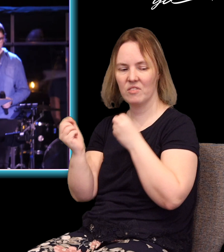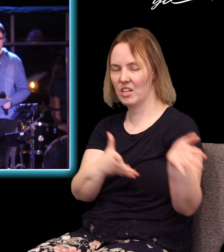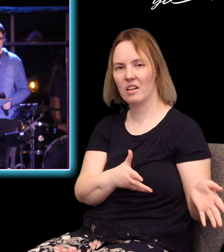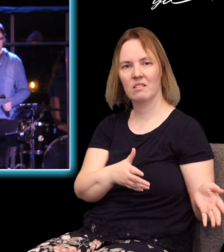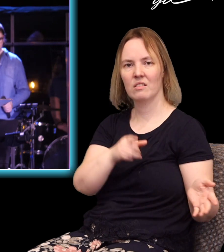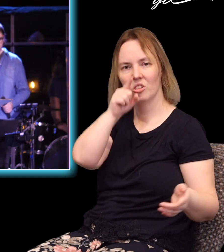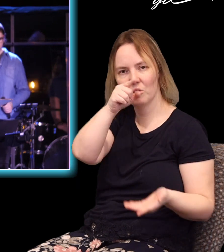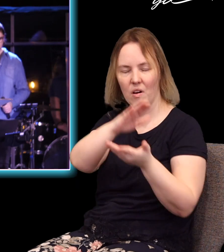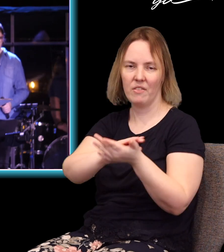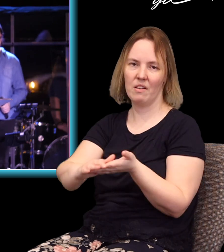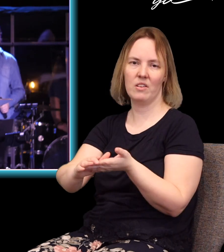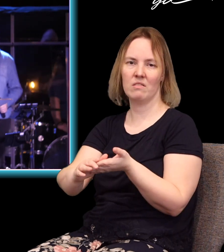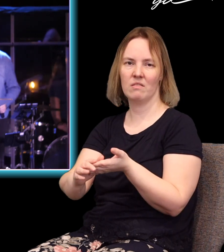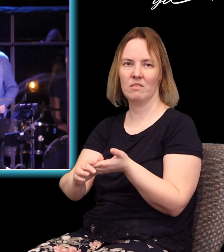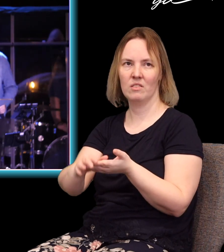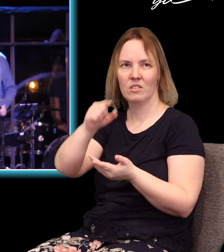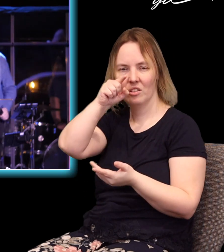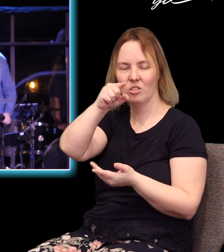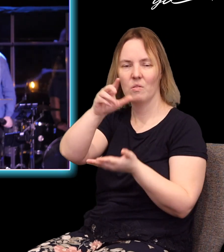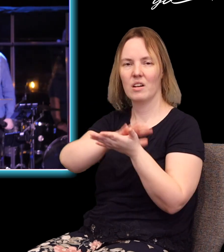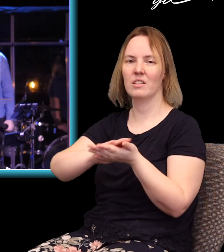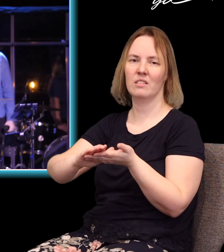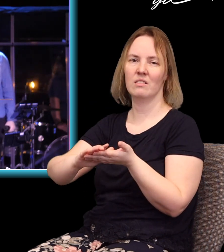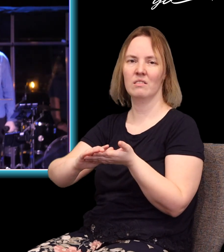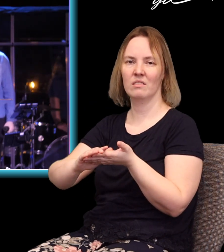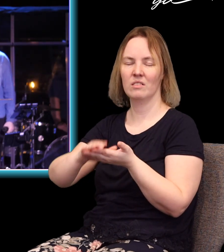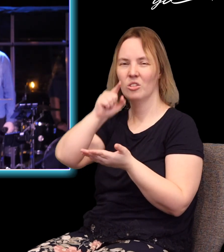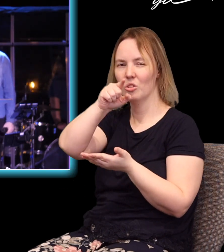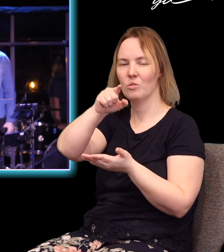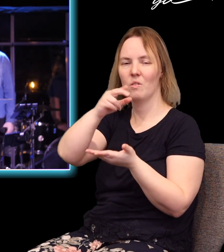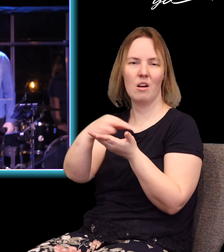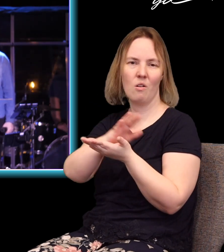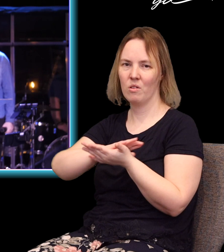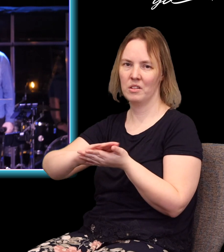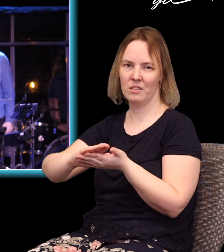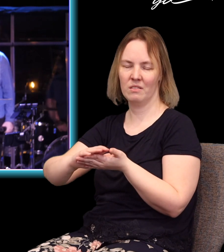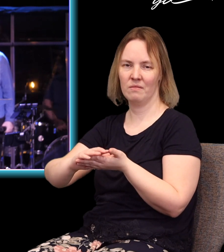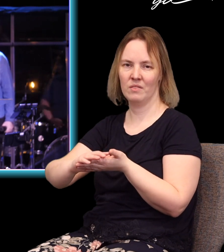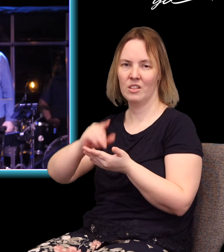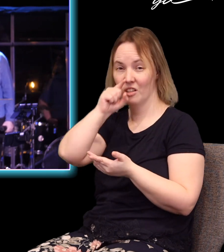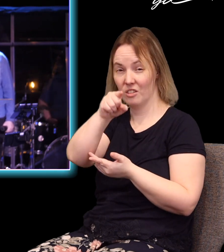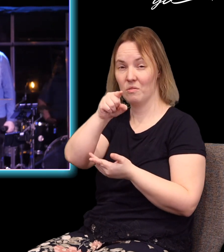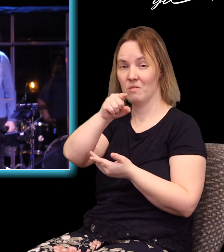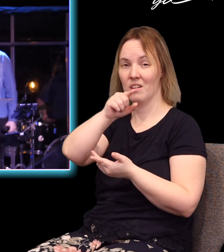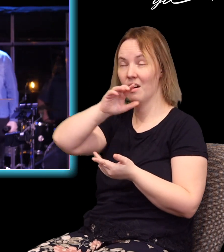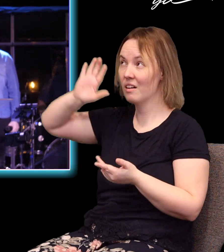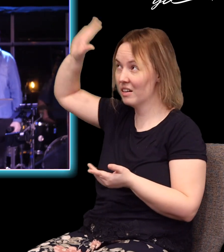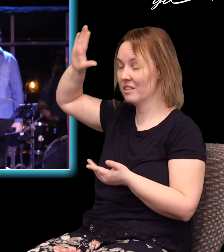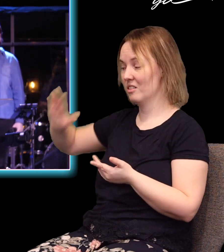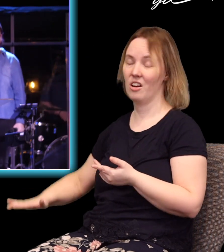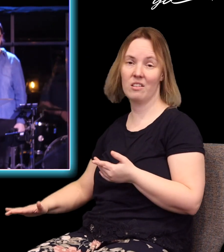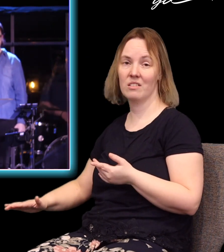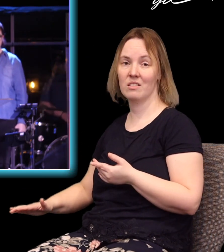forsaken. You are forgiven. You are clean. You are holy. You are my